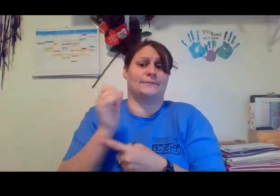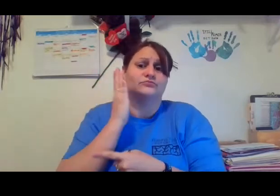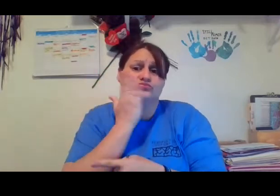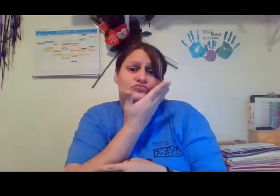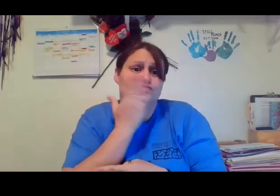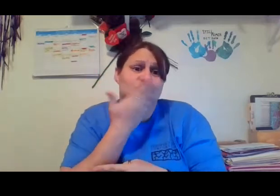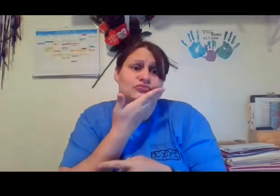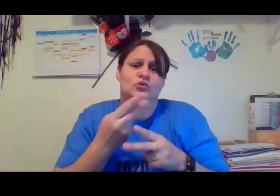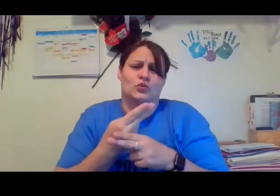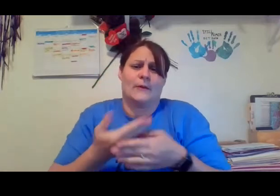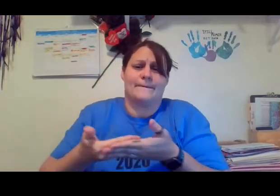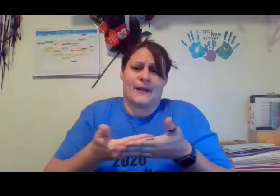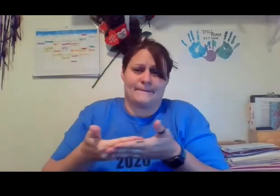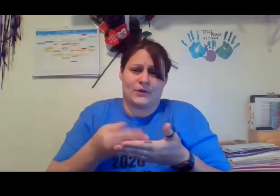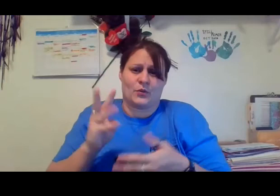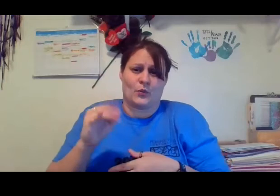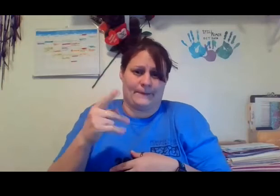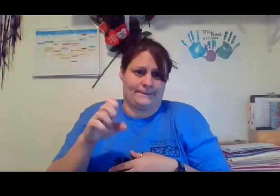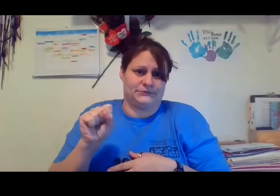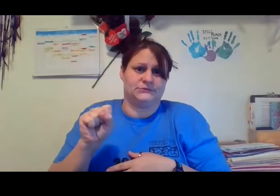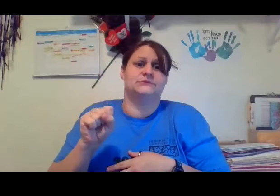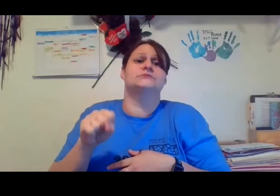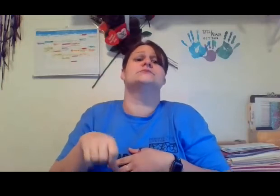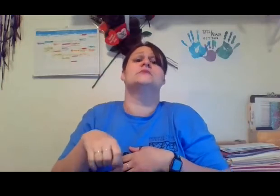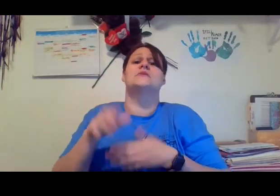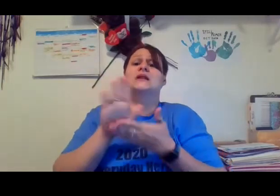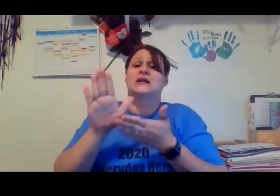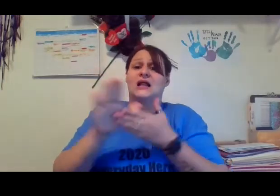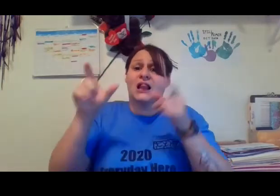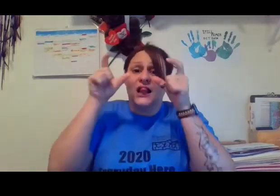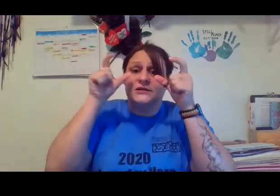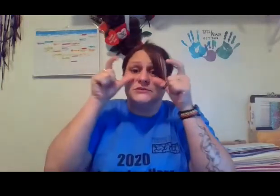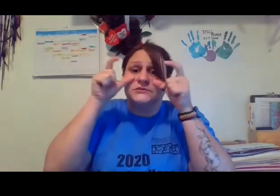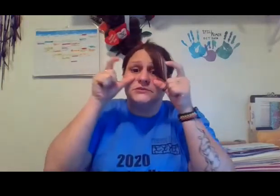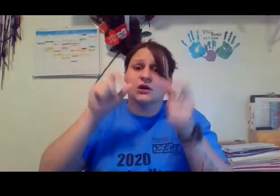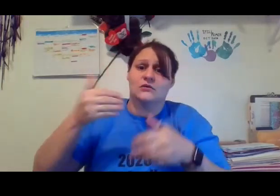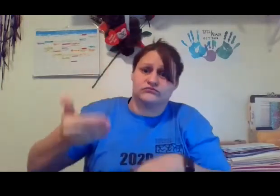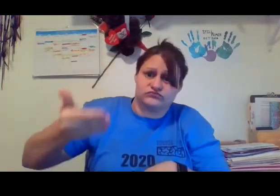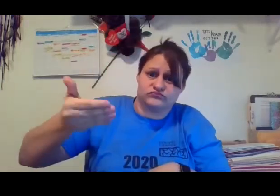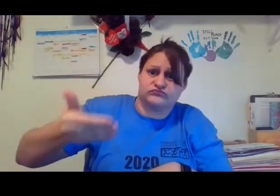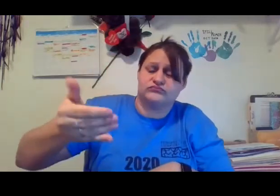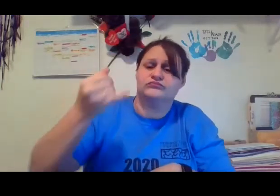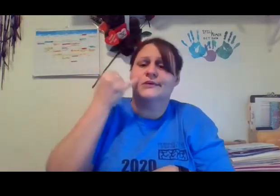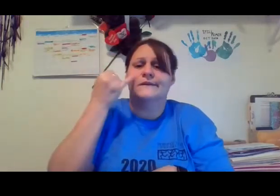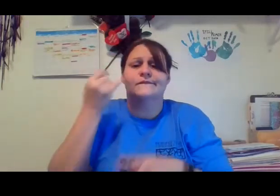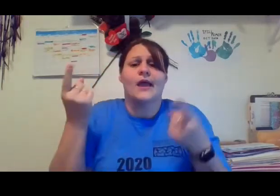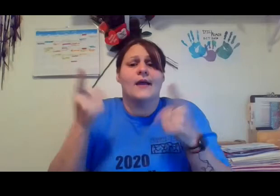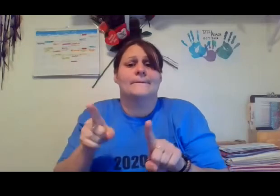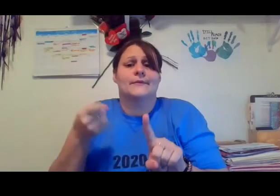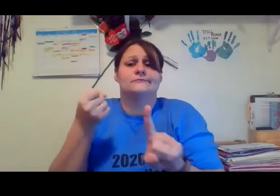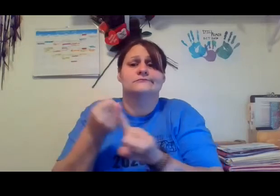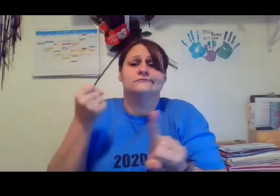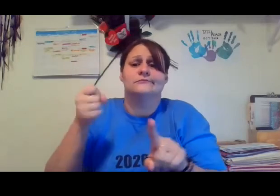first. With Shannon, please use baby wipes often on her hands and faces. Encourage to